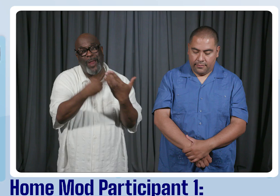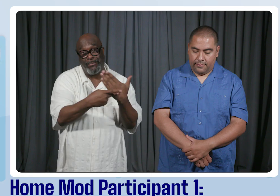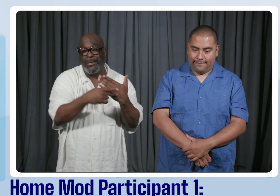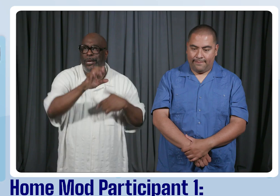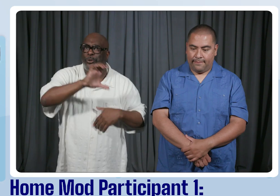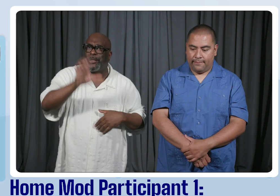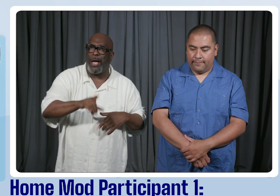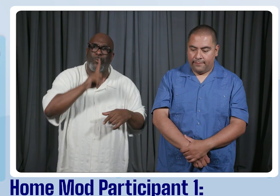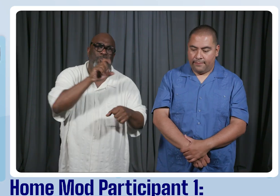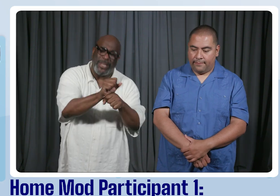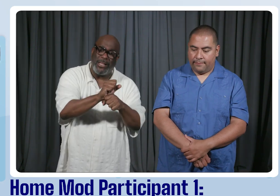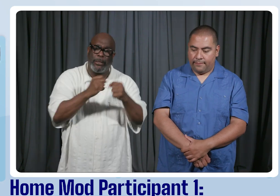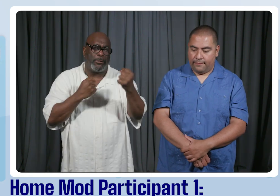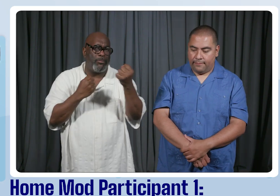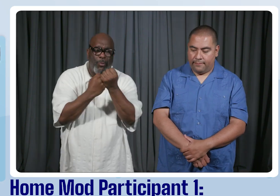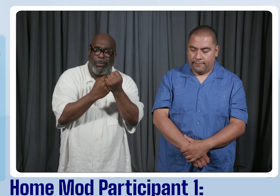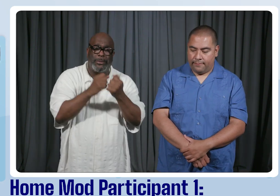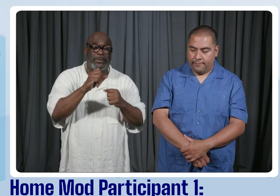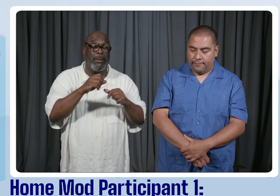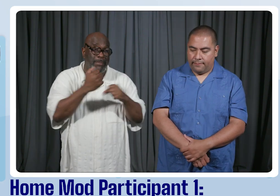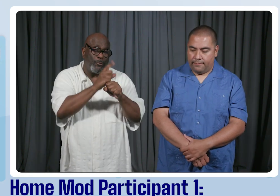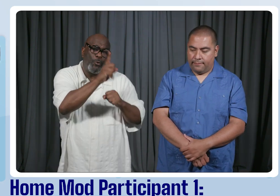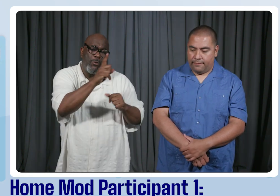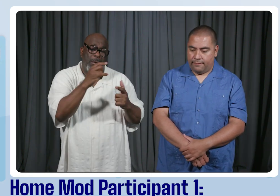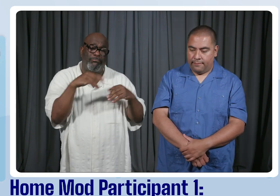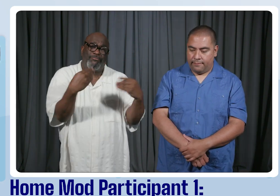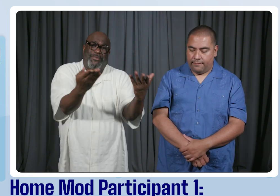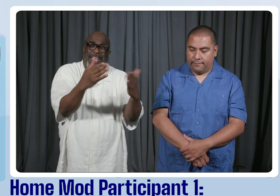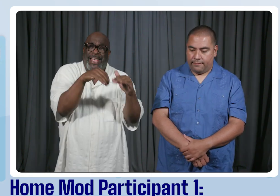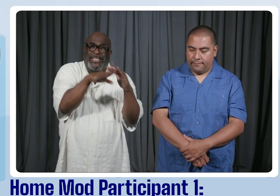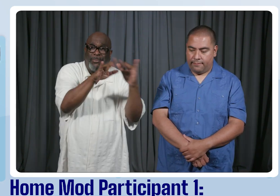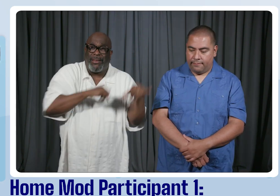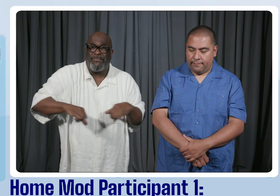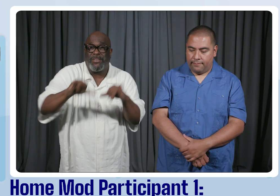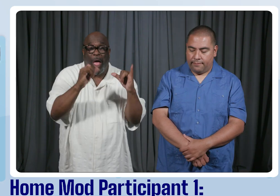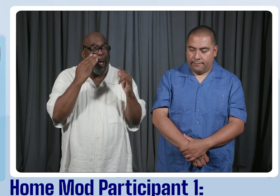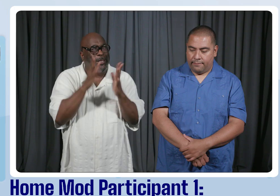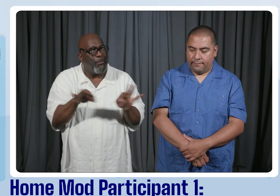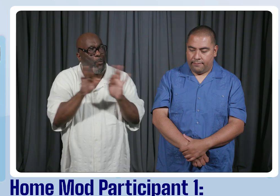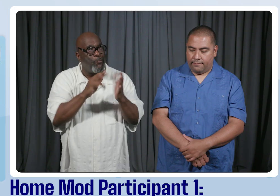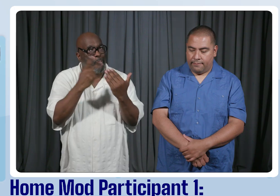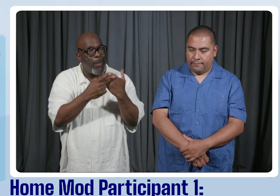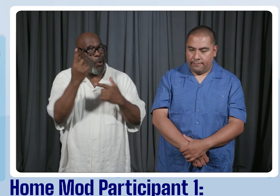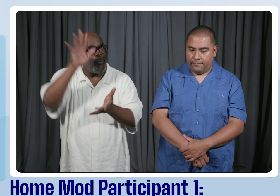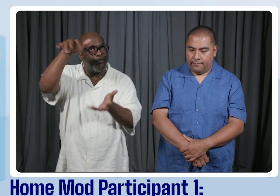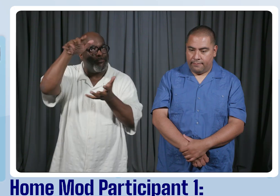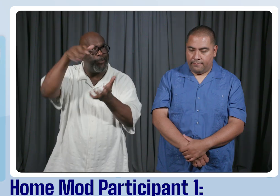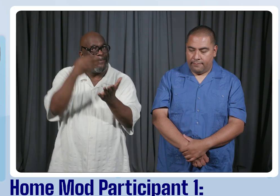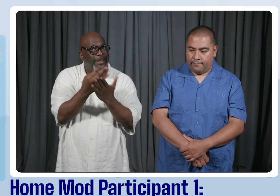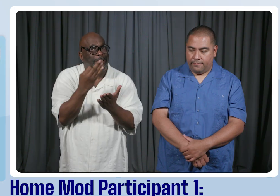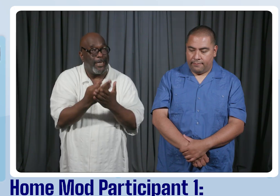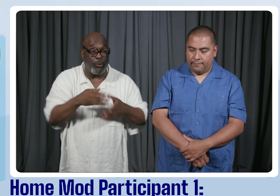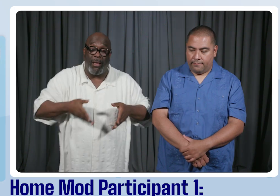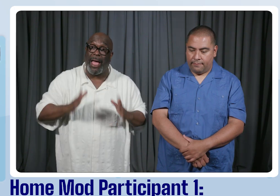Chicago really walks the talk of accessibility for all. I hope this vital program is always funded to enable more